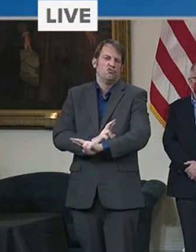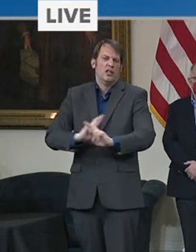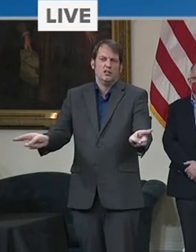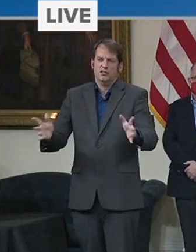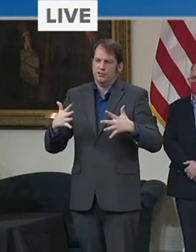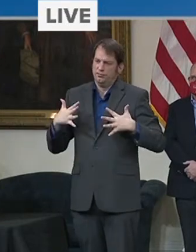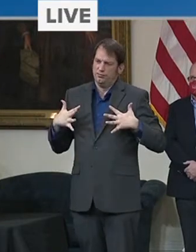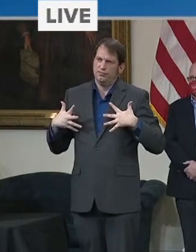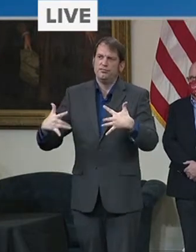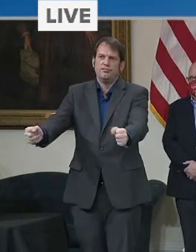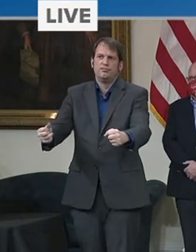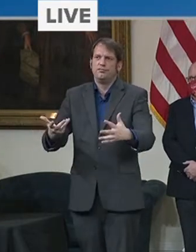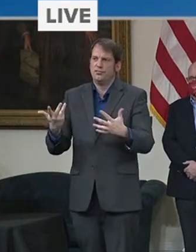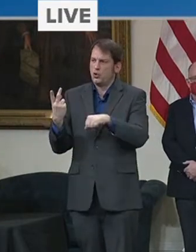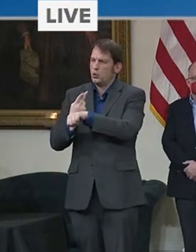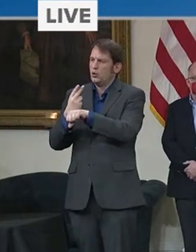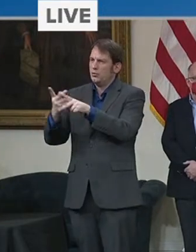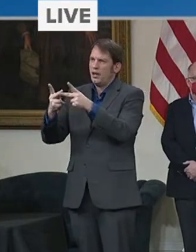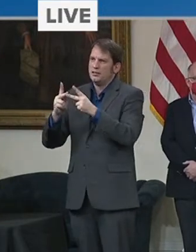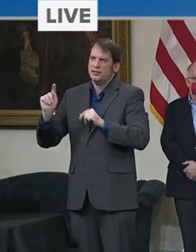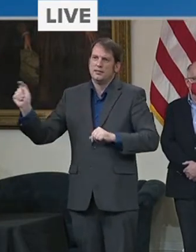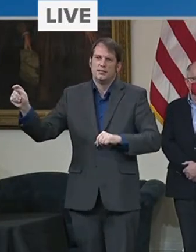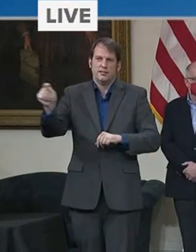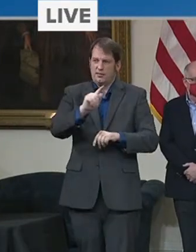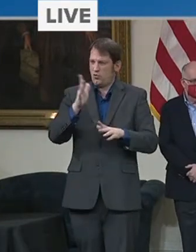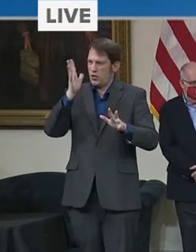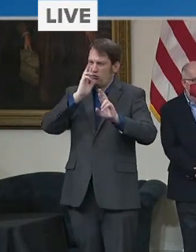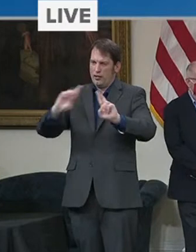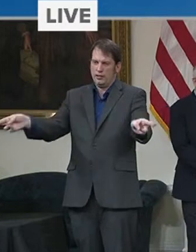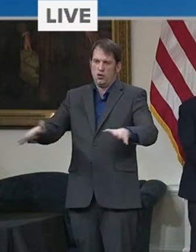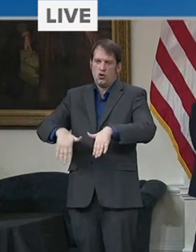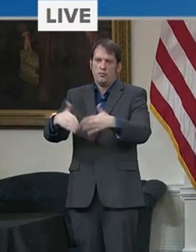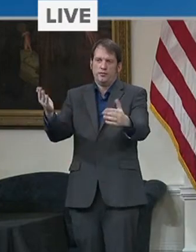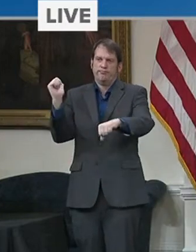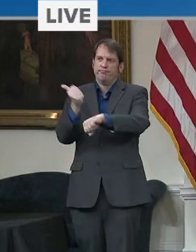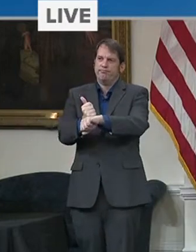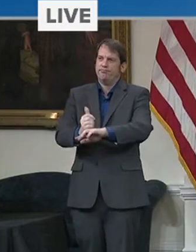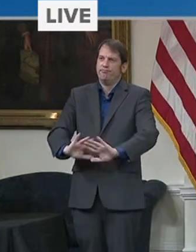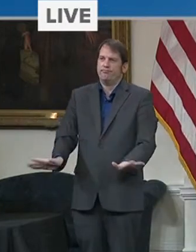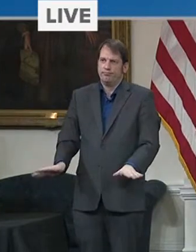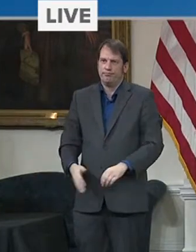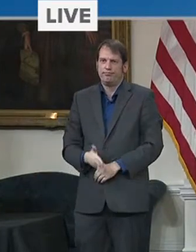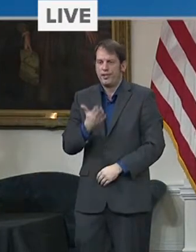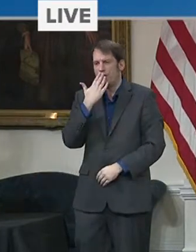of providers will be prepared to administer them. Thank you, Governor.